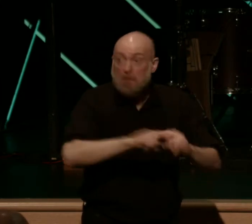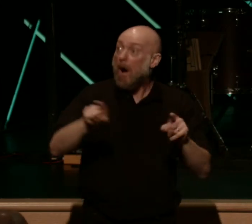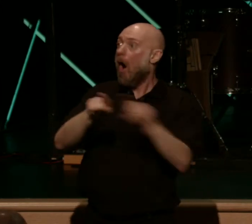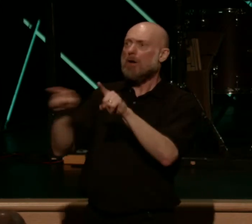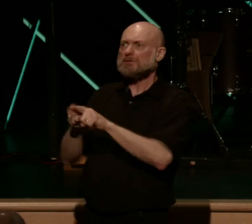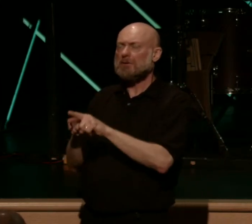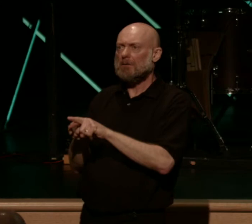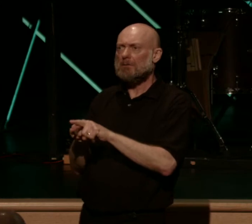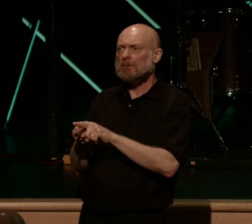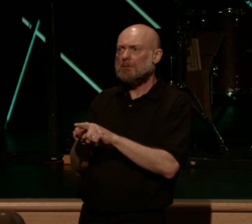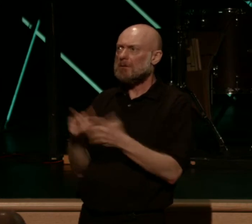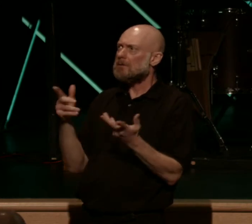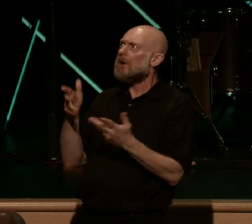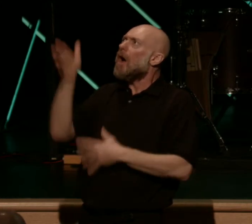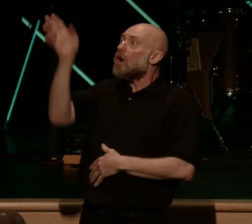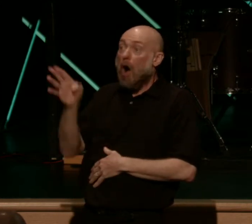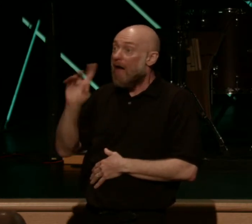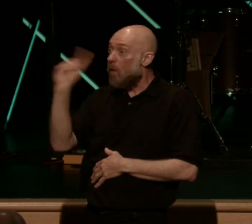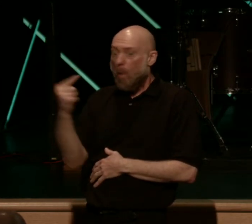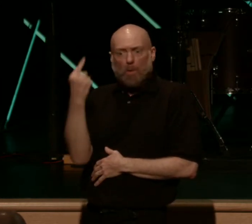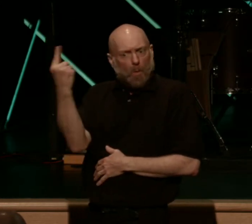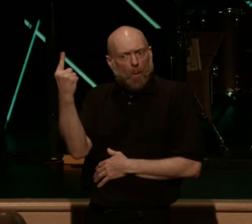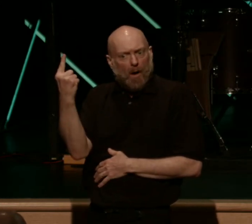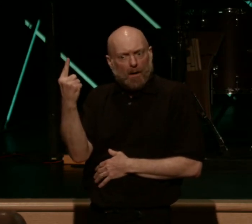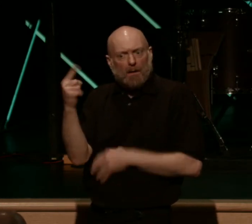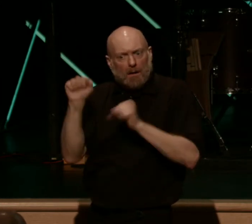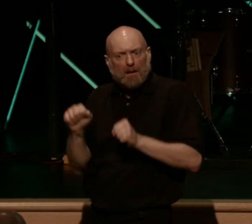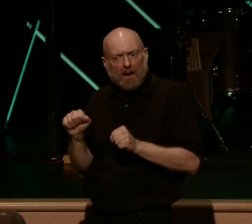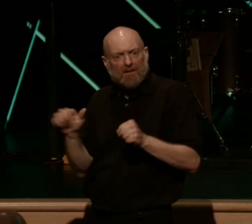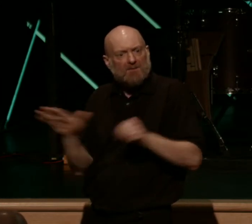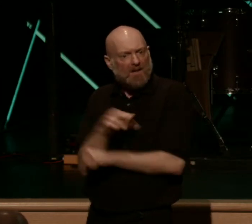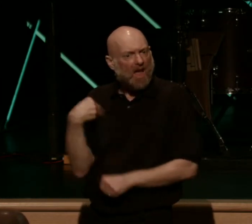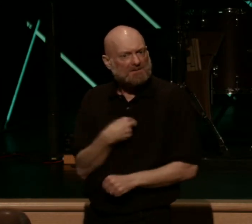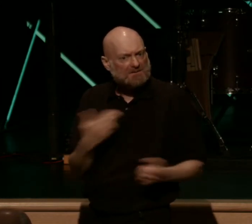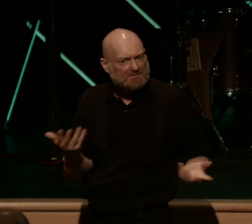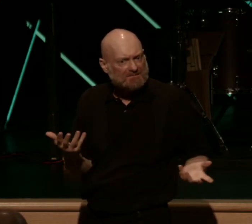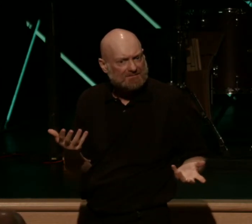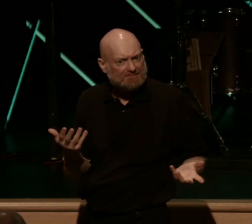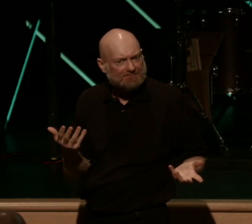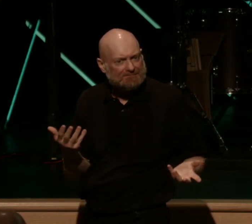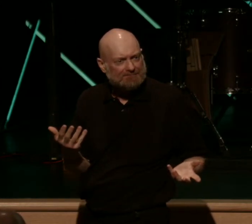hand, it's passive because God is the only one who can do the filling.